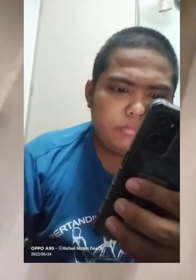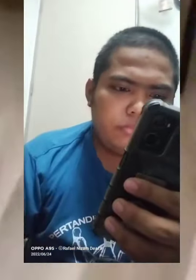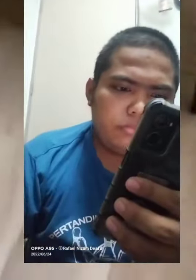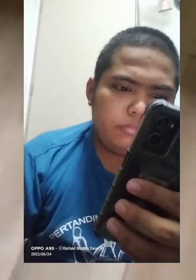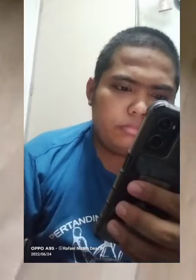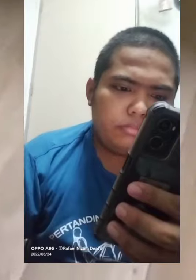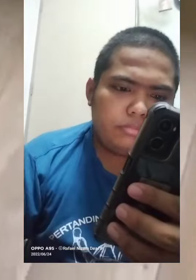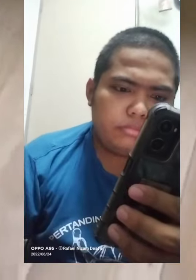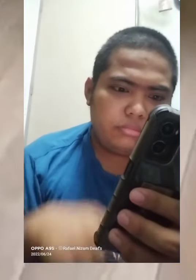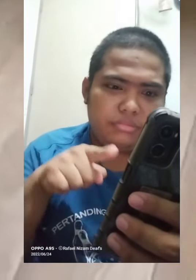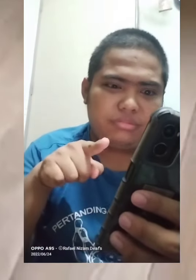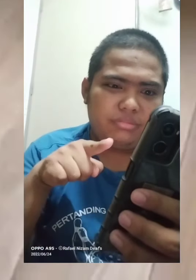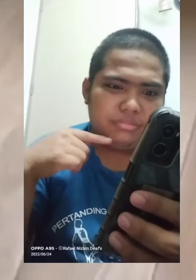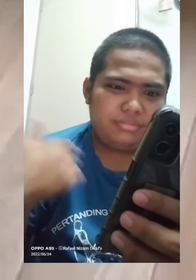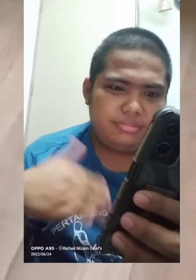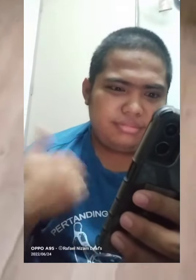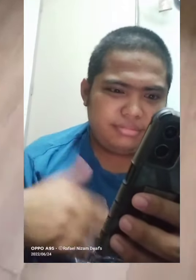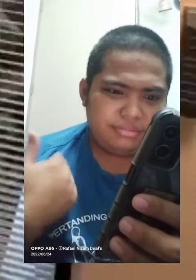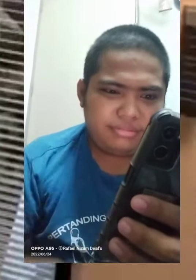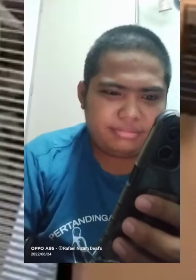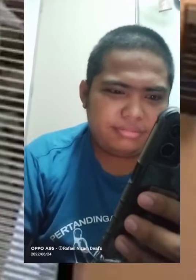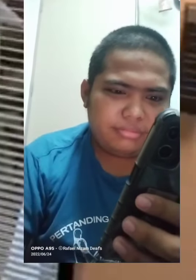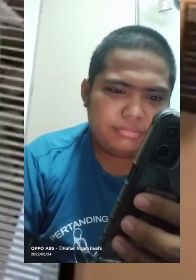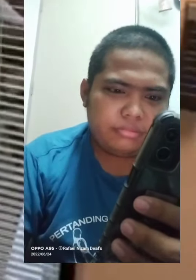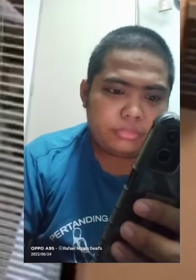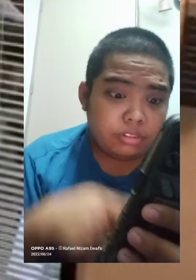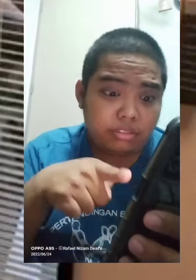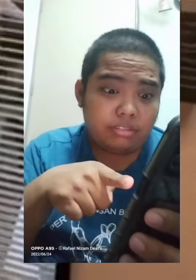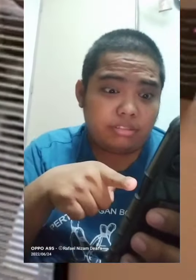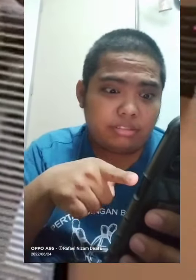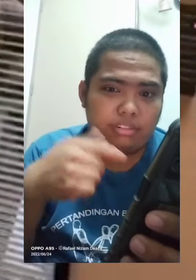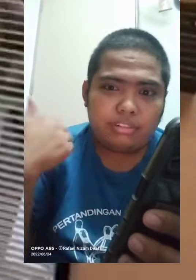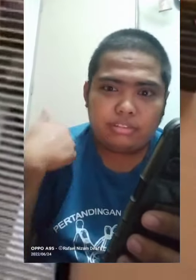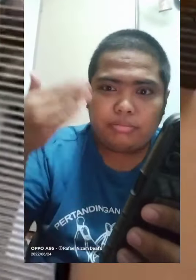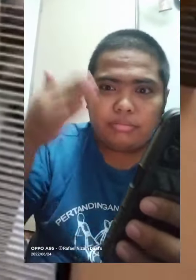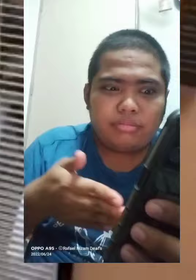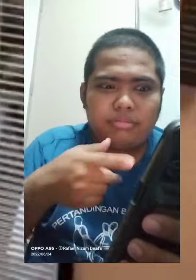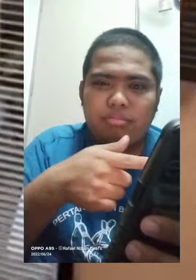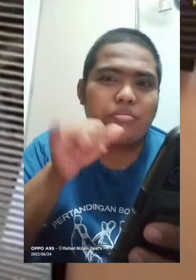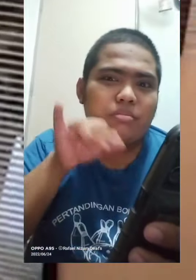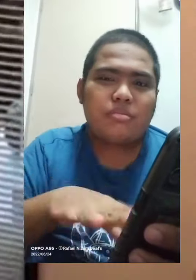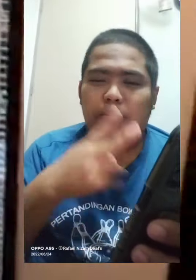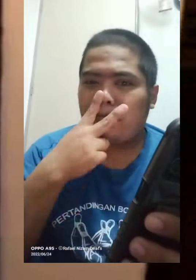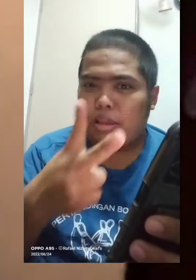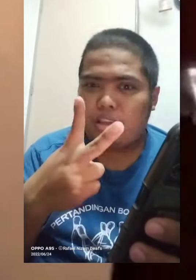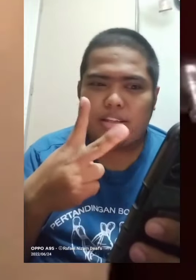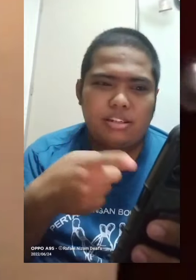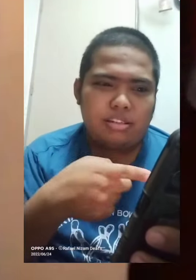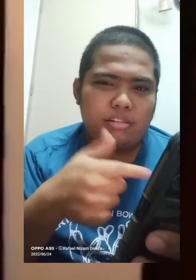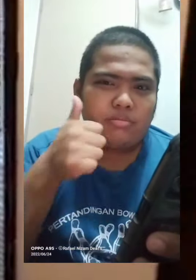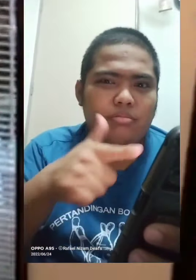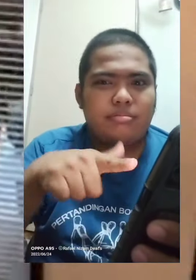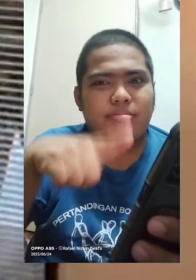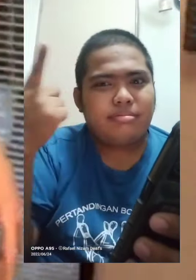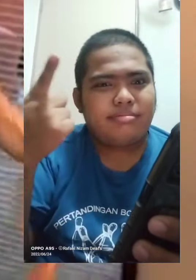Why your friend is in our room? Why is he like? She's taking my husband's shirt. Who is that? I would knock. Knock on the door. Yeah, I'm gonna